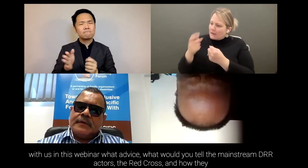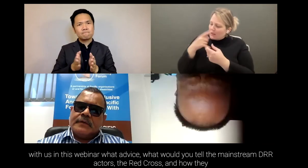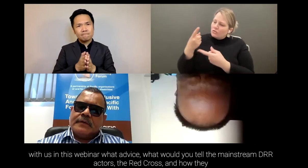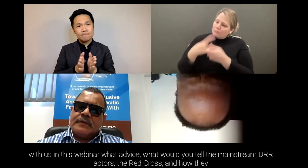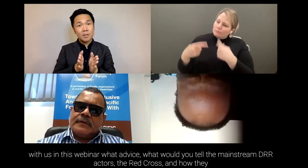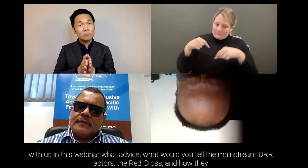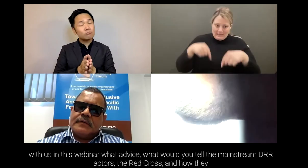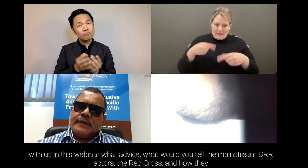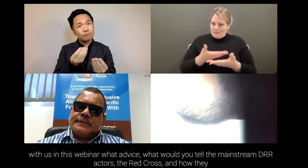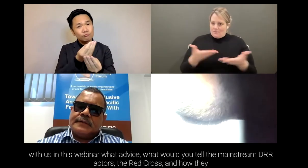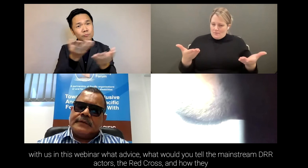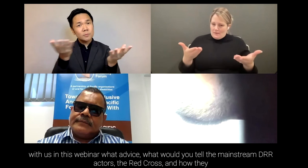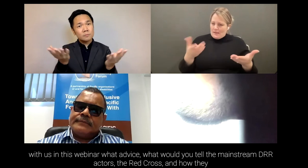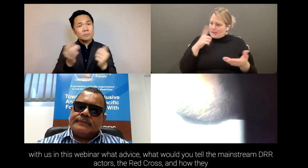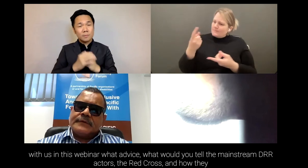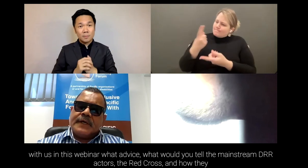webinar, what